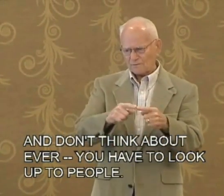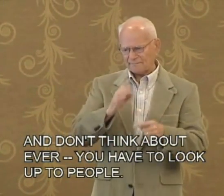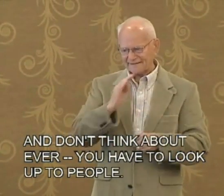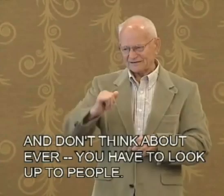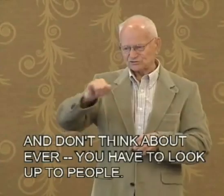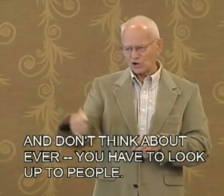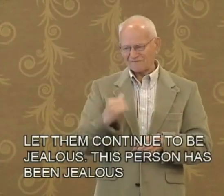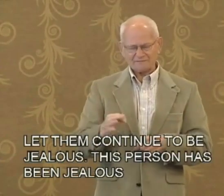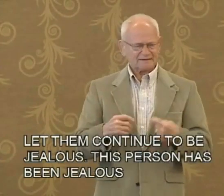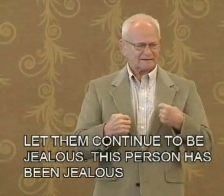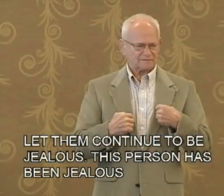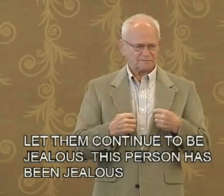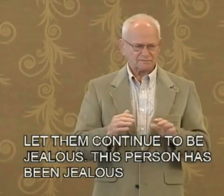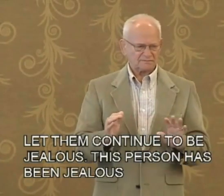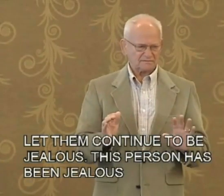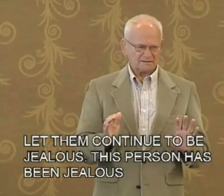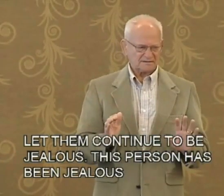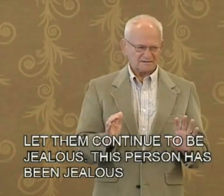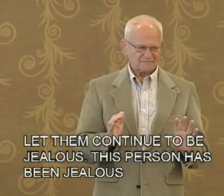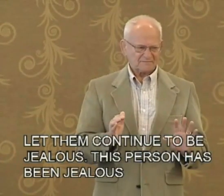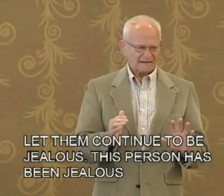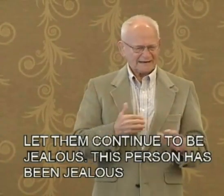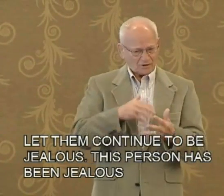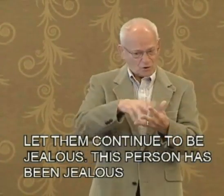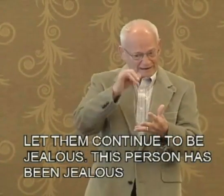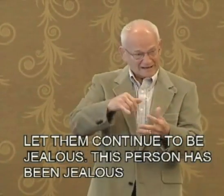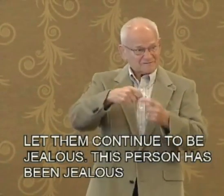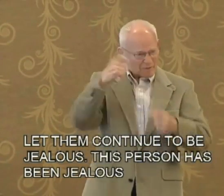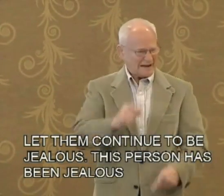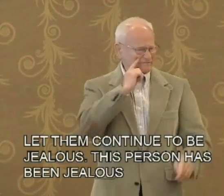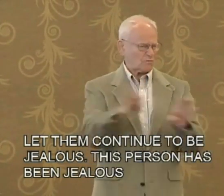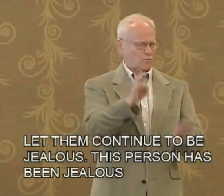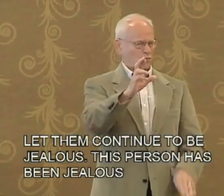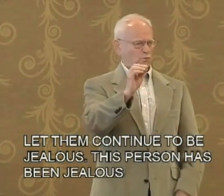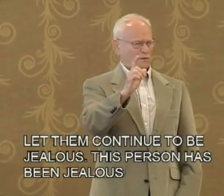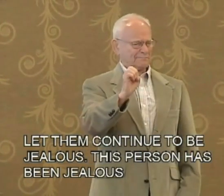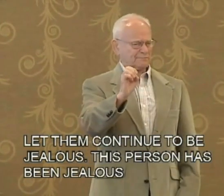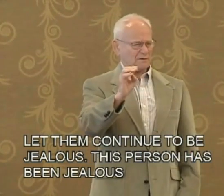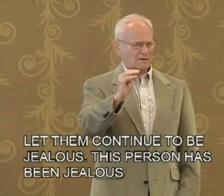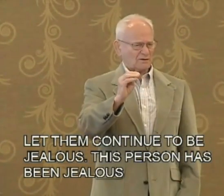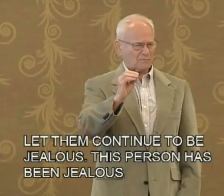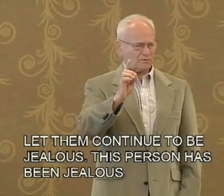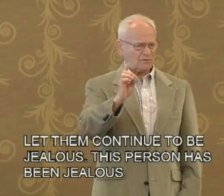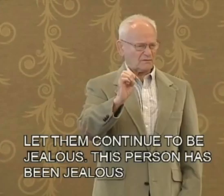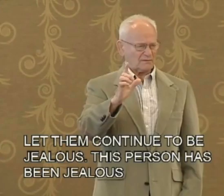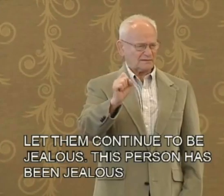Let him continue to be, I'm sorry, jealous. This person had been jealous of me. Let him be jealous.